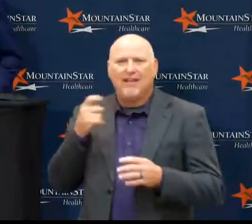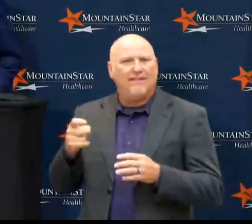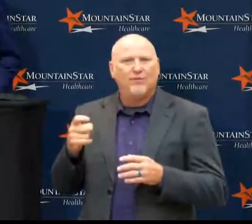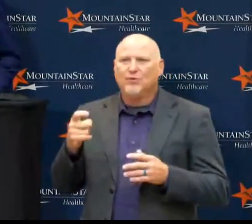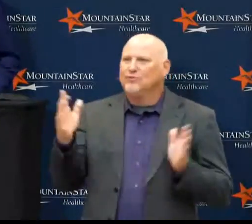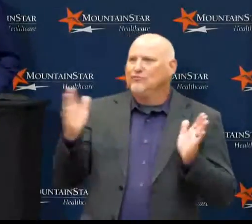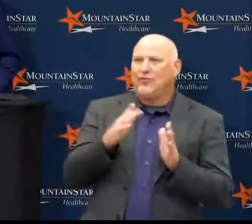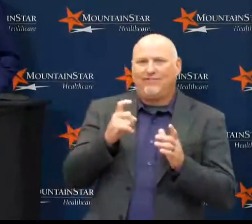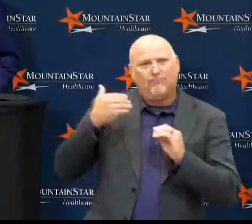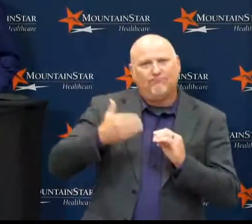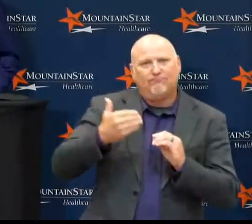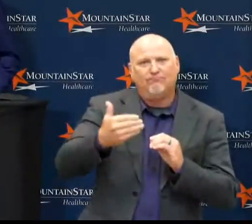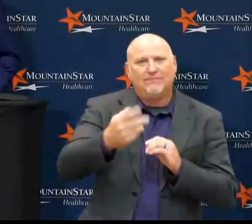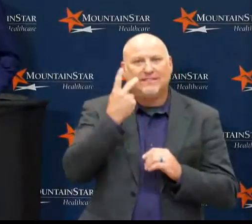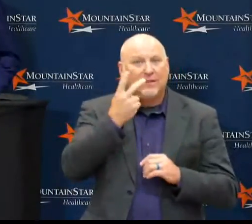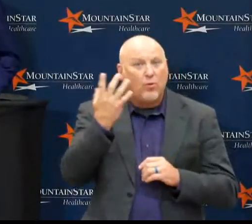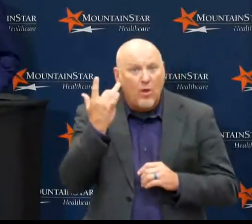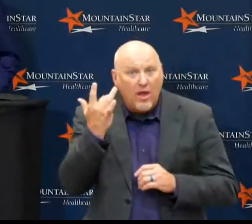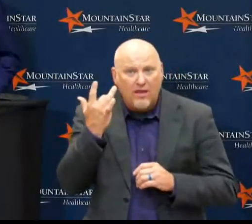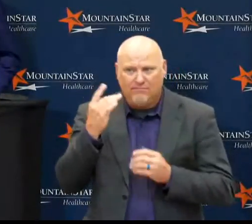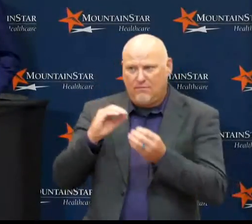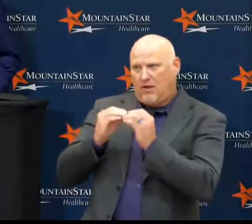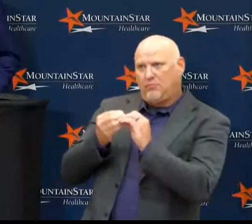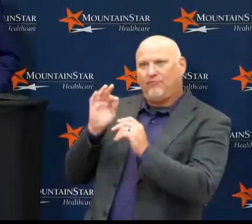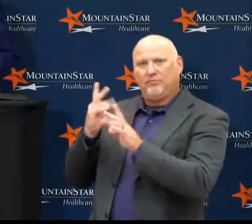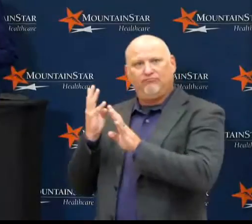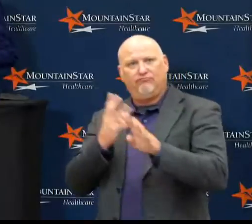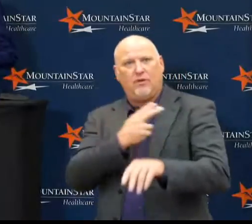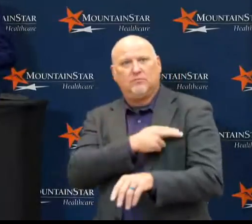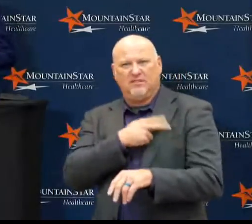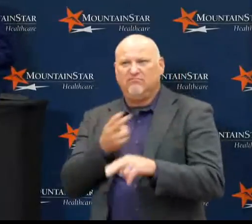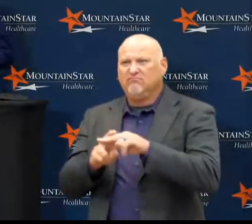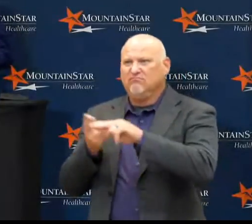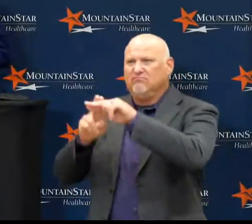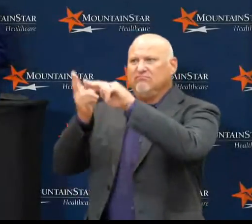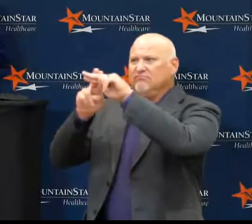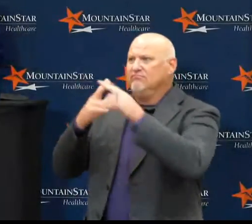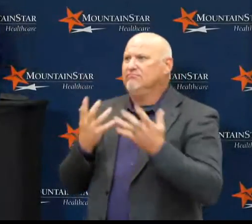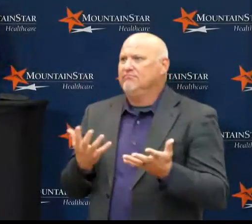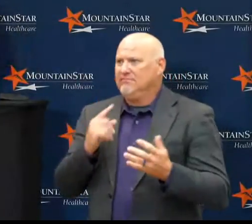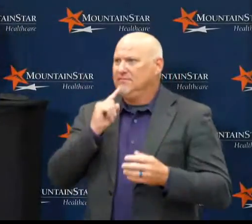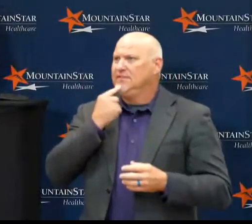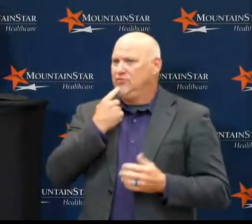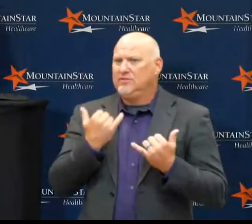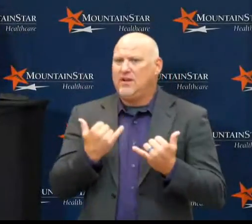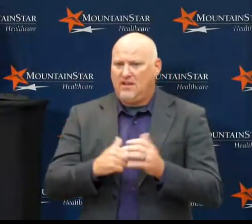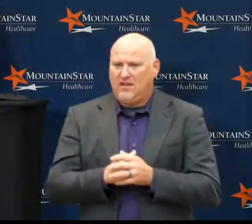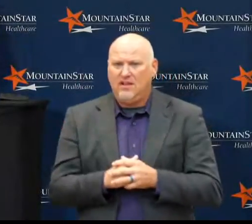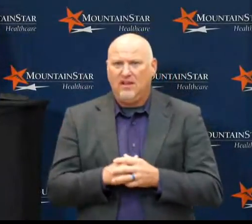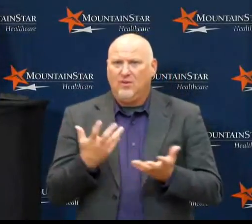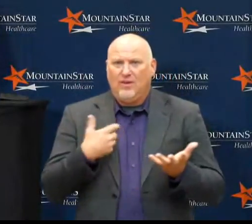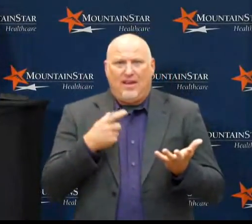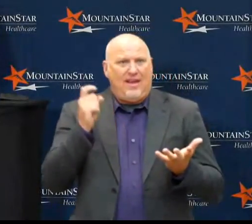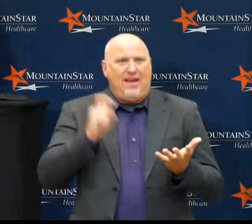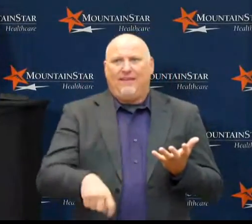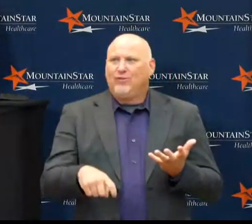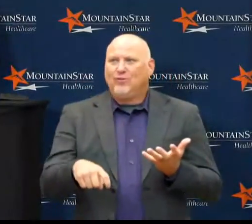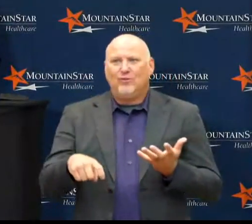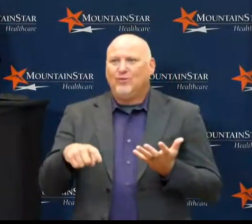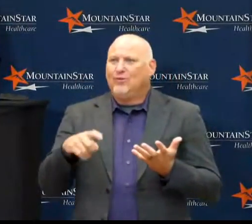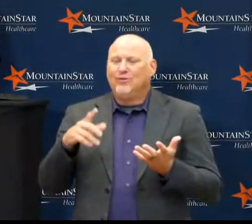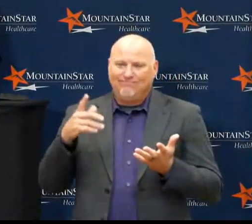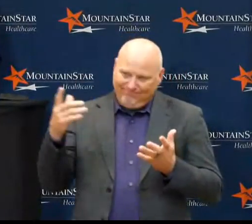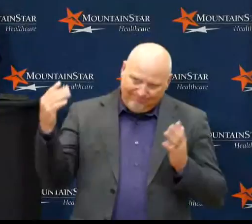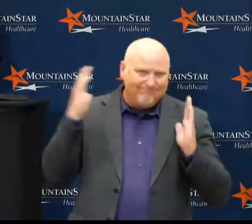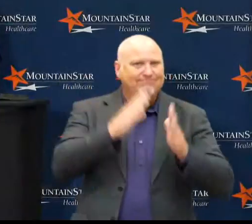state, we felt it was important to bring everyone back together to talk about what's happening and where we go from